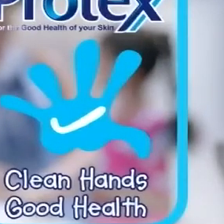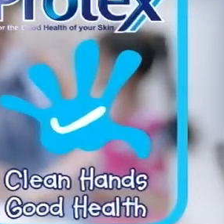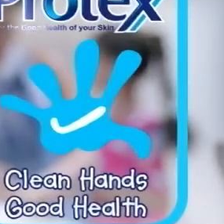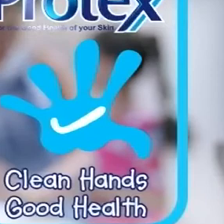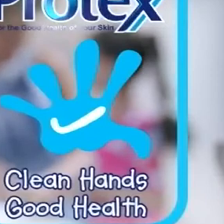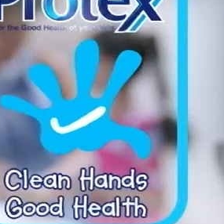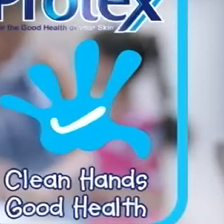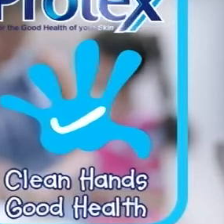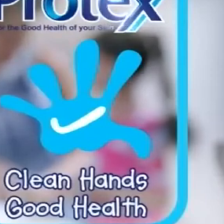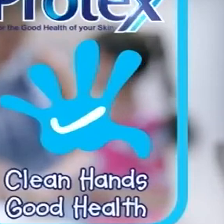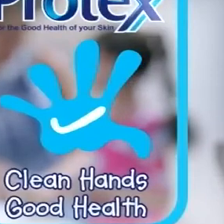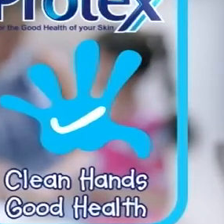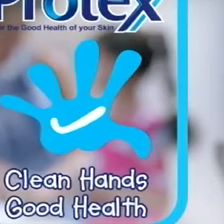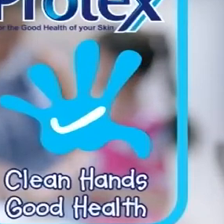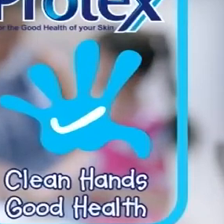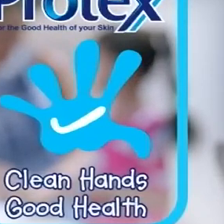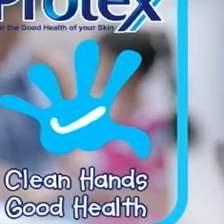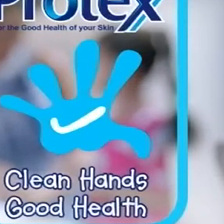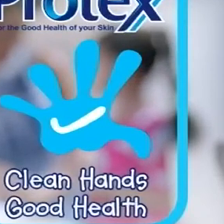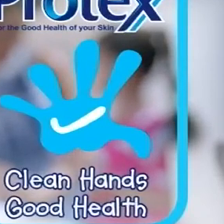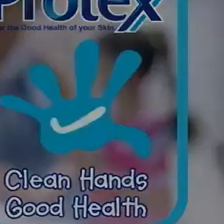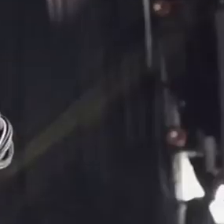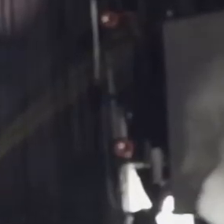Protex. Clean hands, good health.